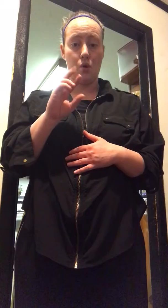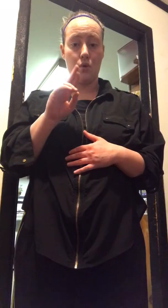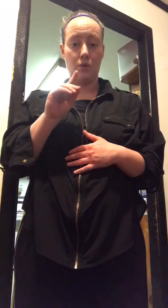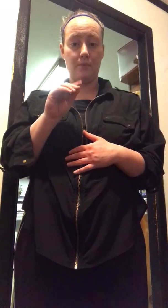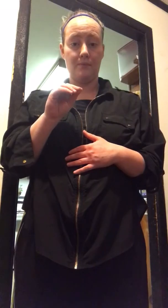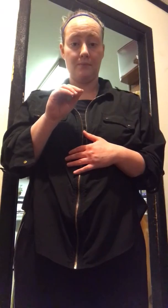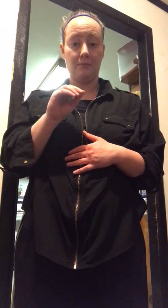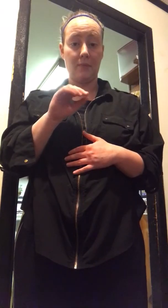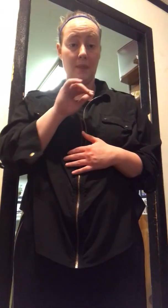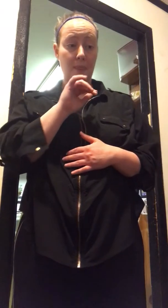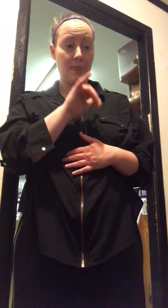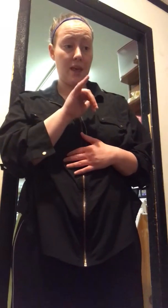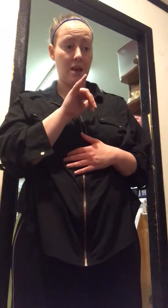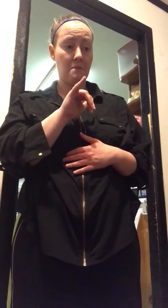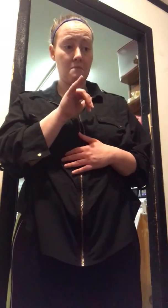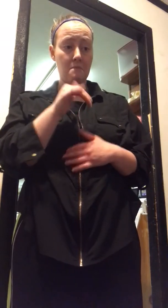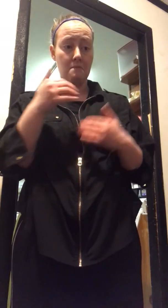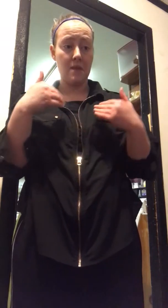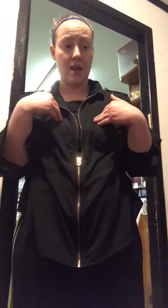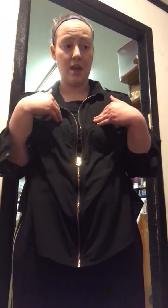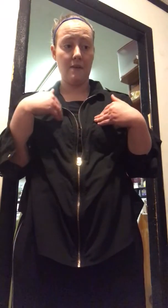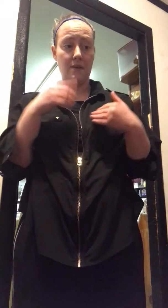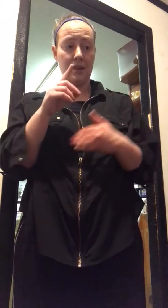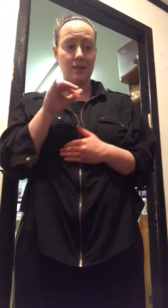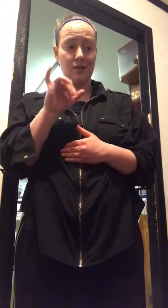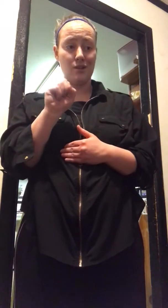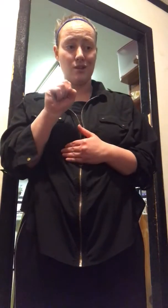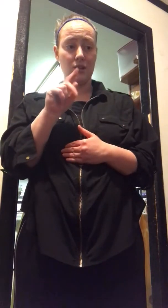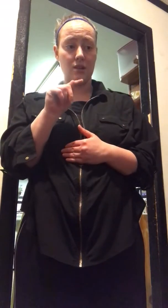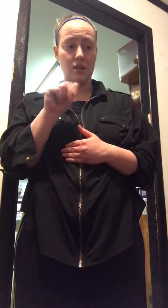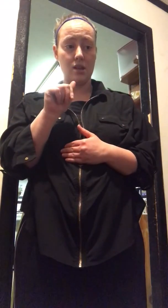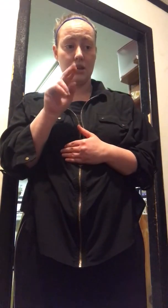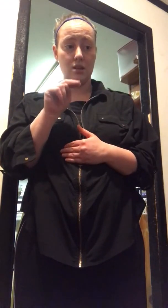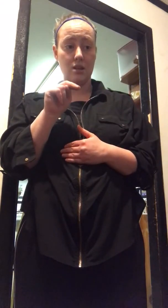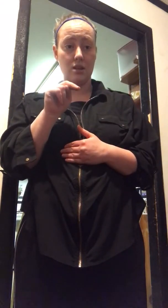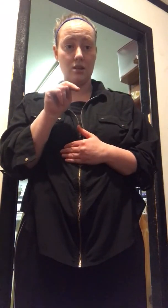contains the distal end of the large intestine,